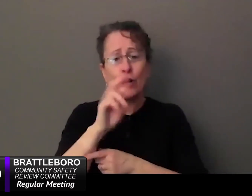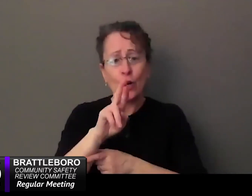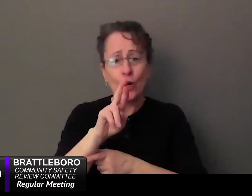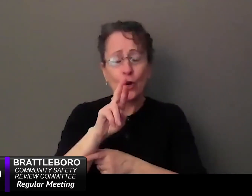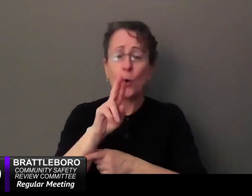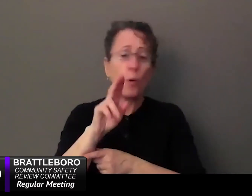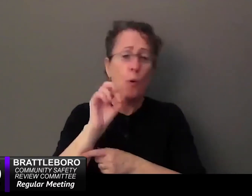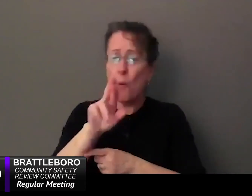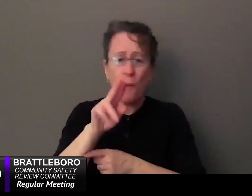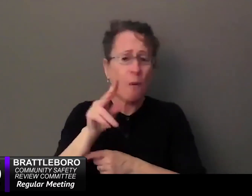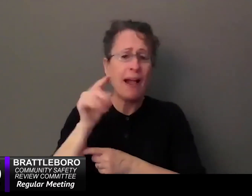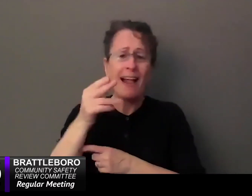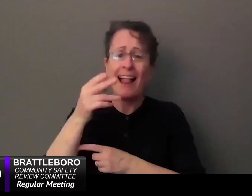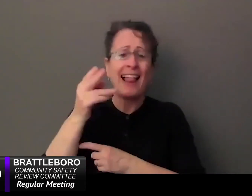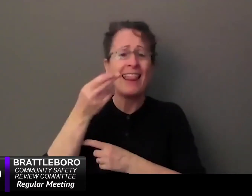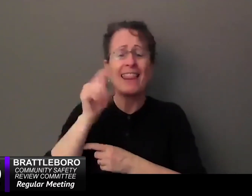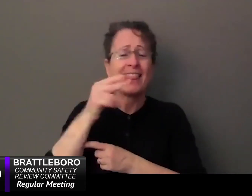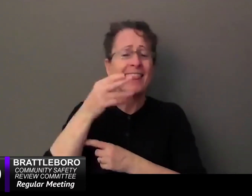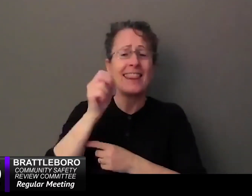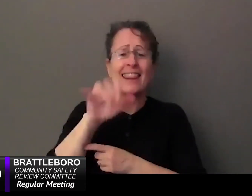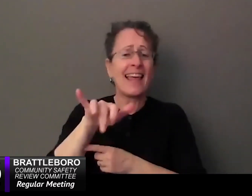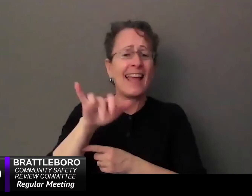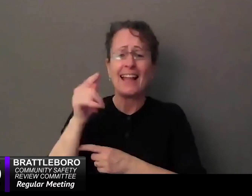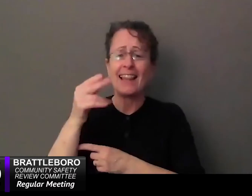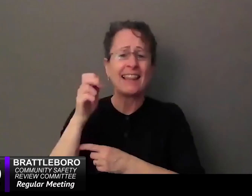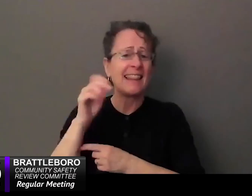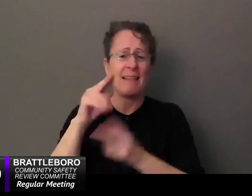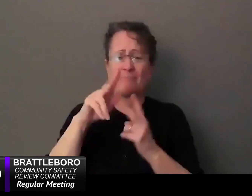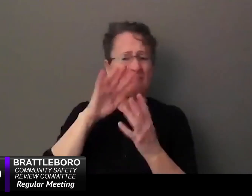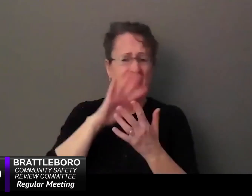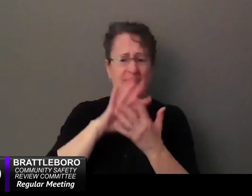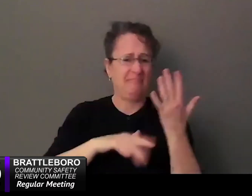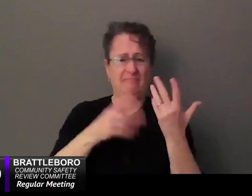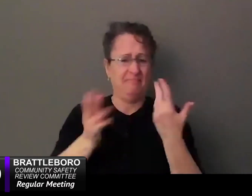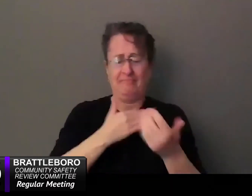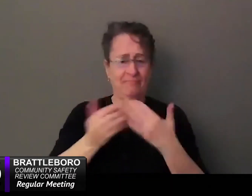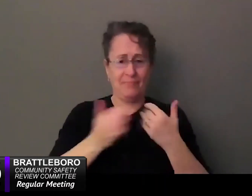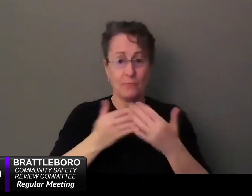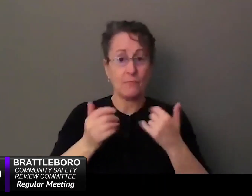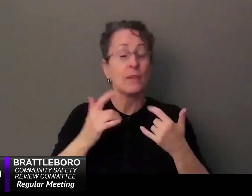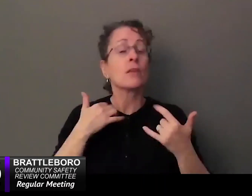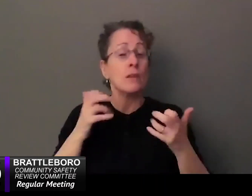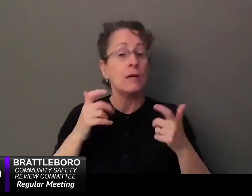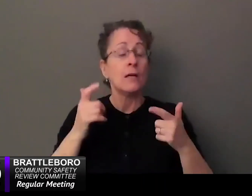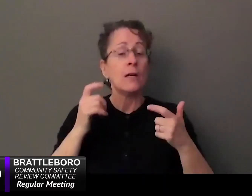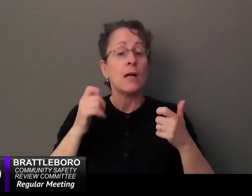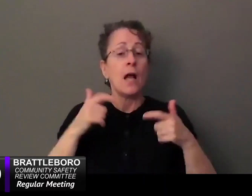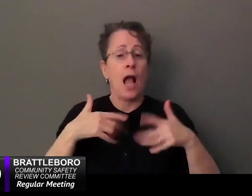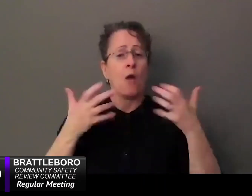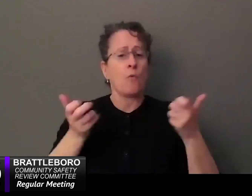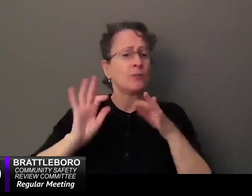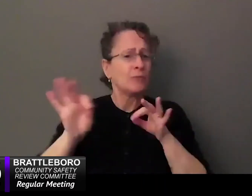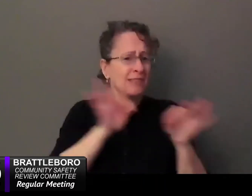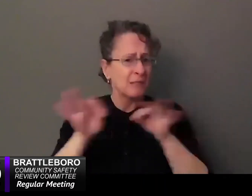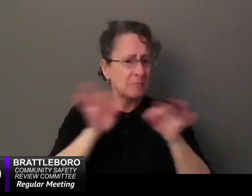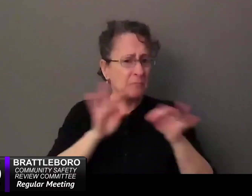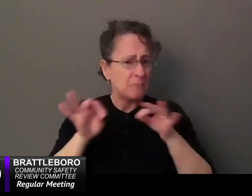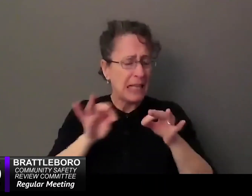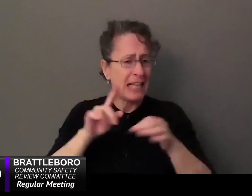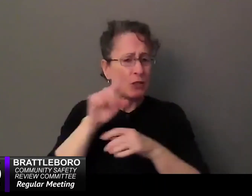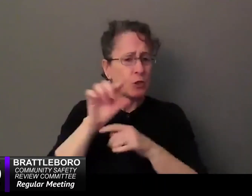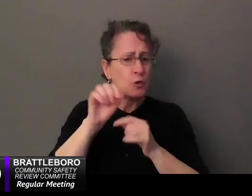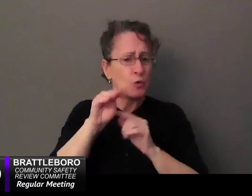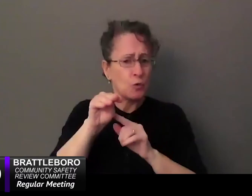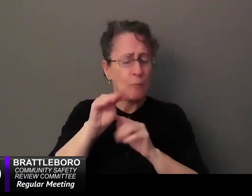more introductions of committee members or anything, do a tiny just orientation to the format, the Zoom, so folks know